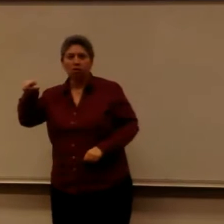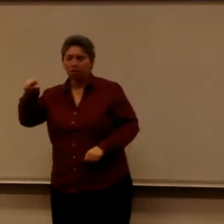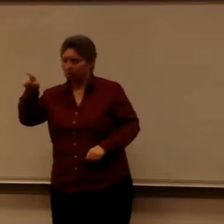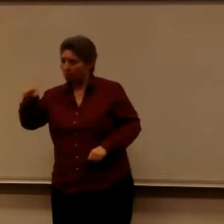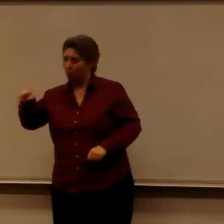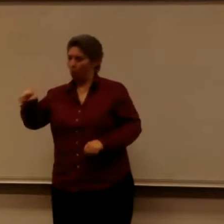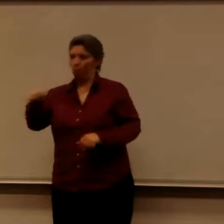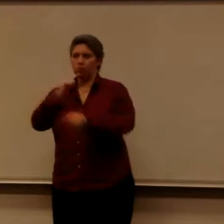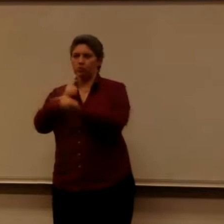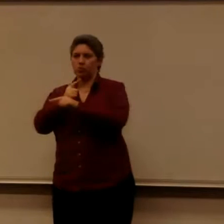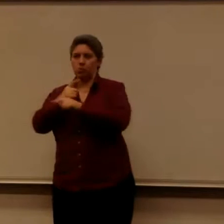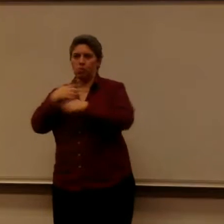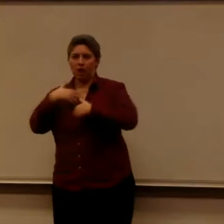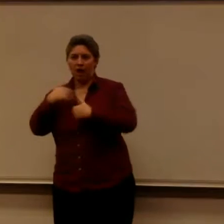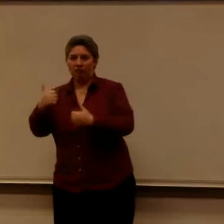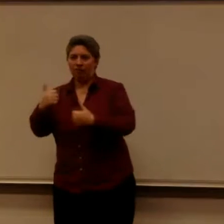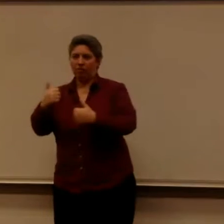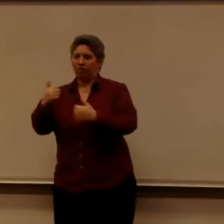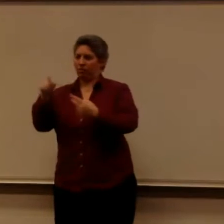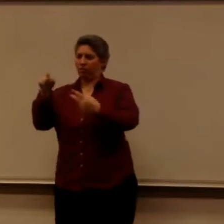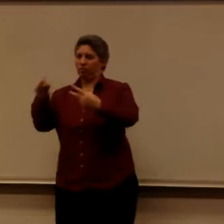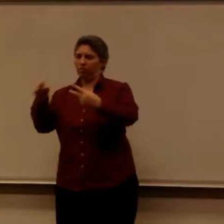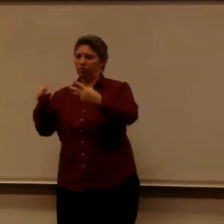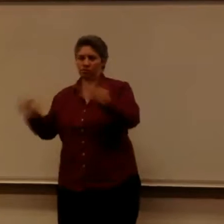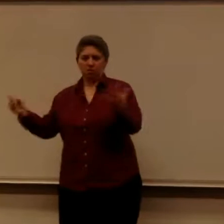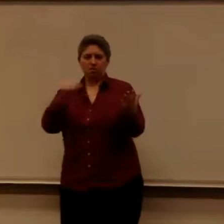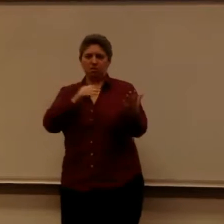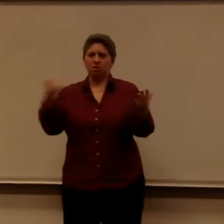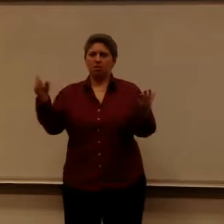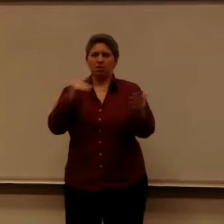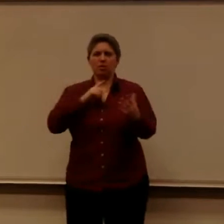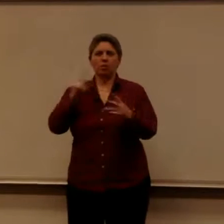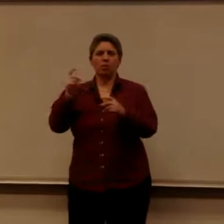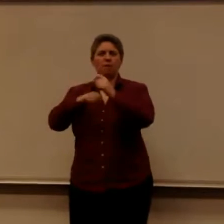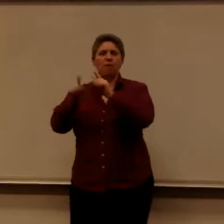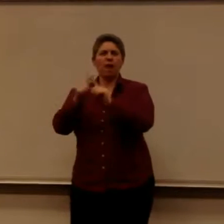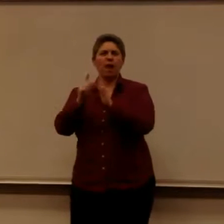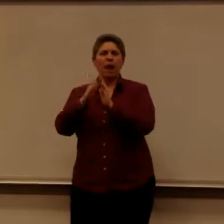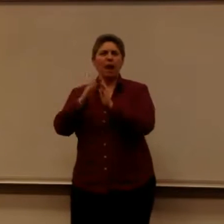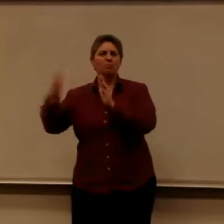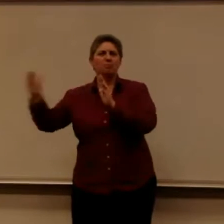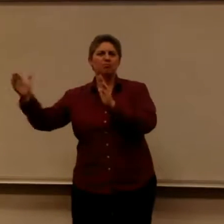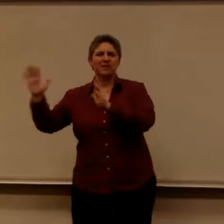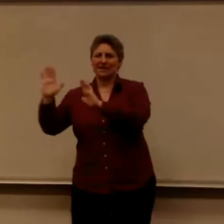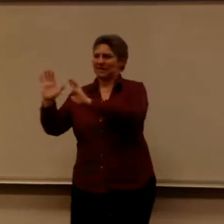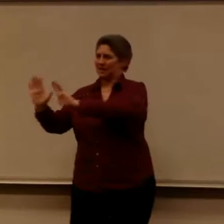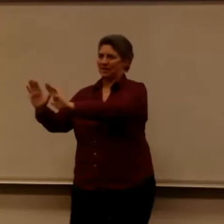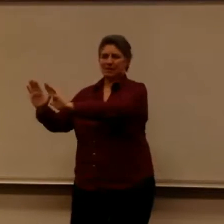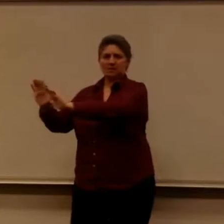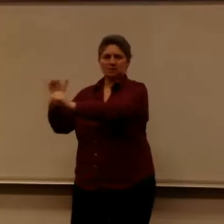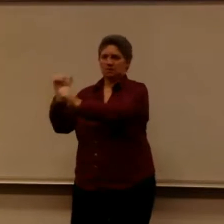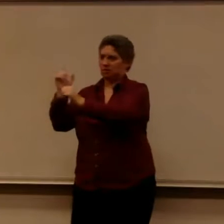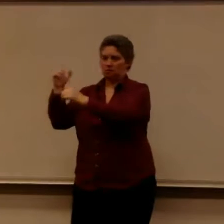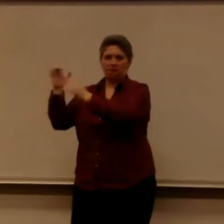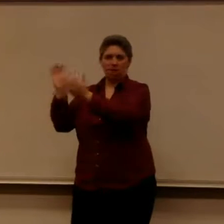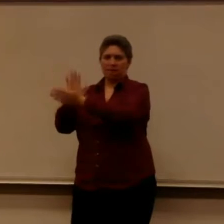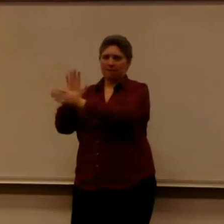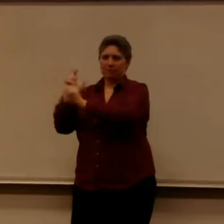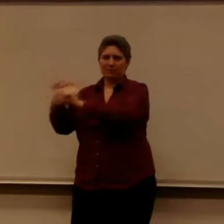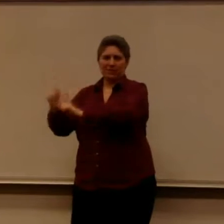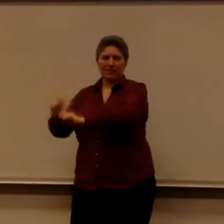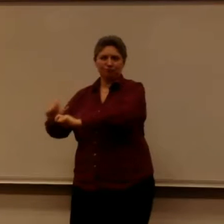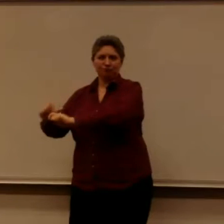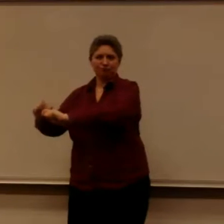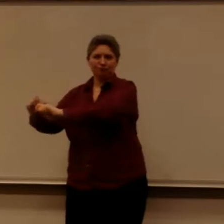plan, the national advisory group could go back to that as a resource and say, okay, let's look at issues of health that people brought up. So it will become almost like